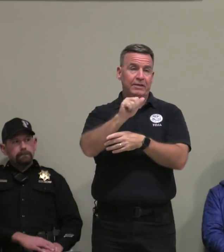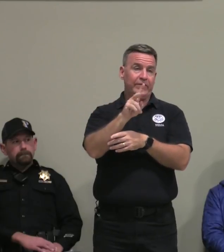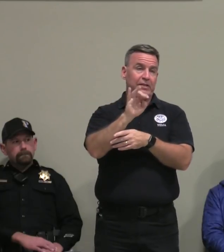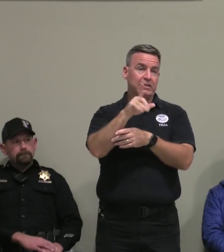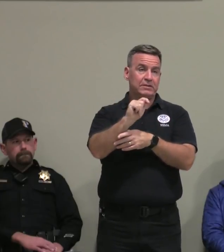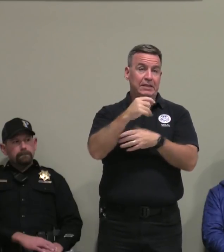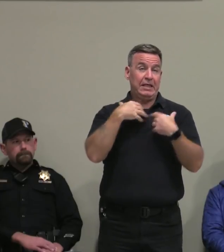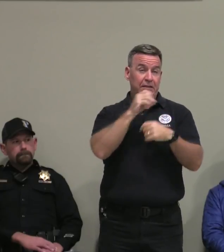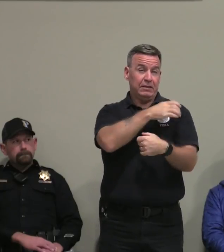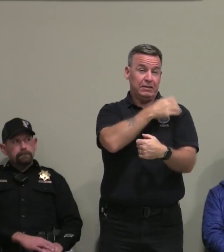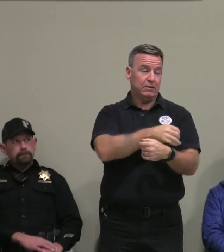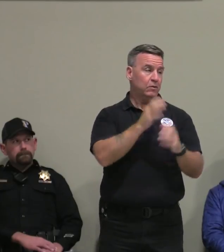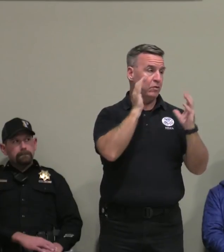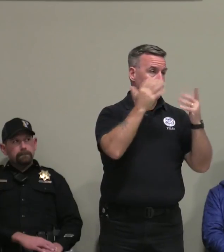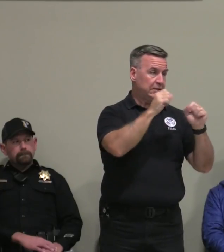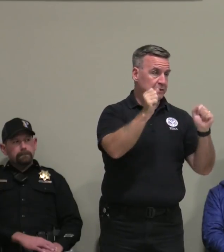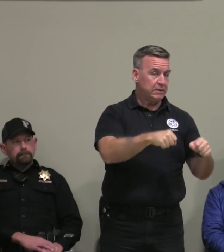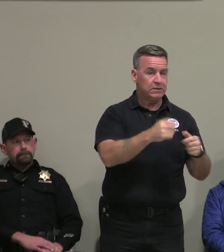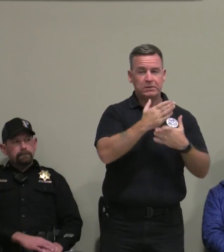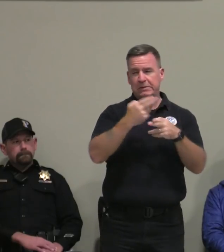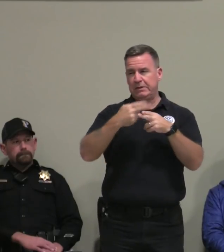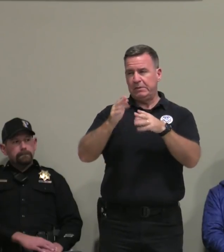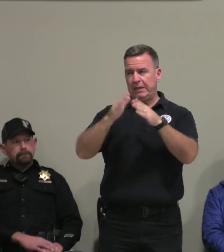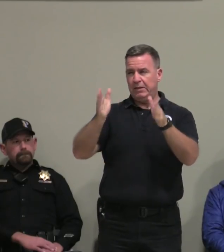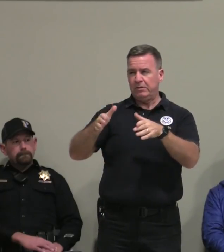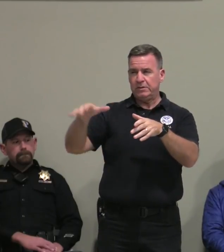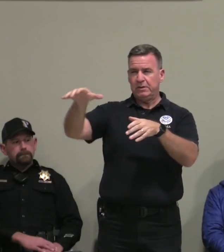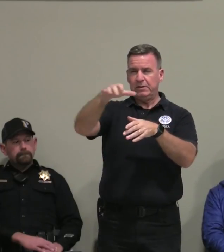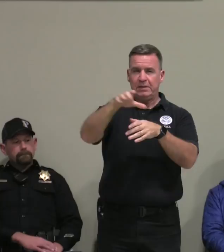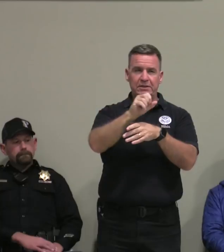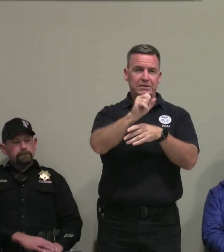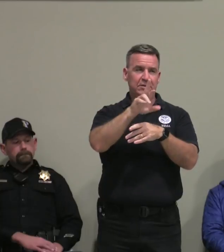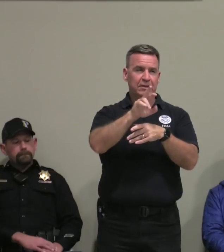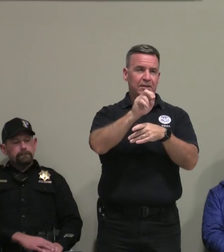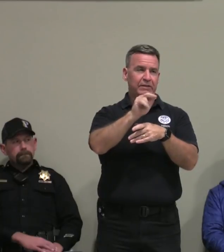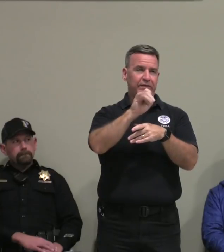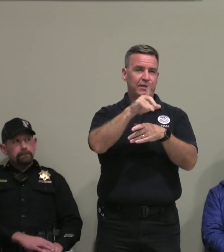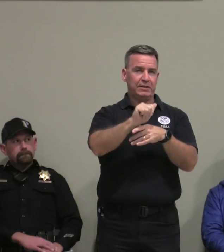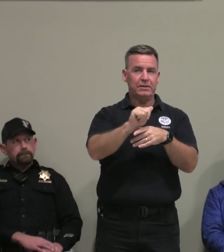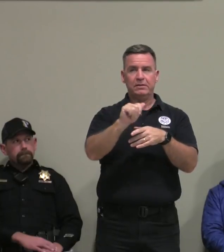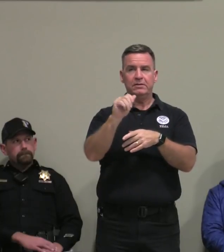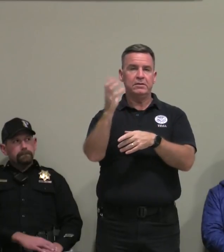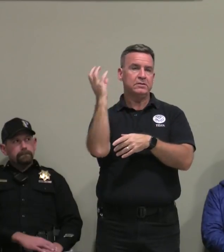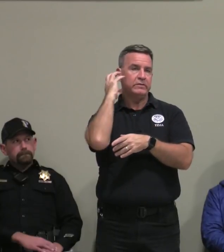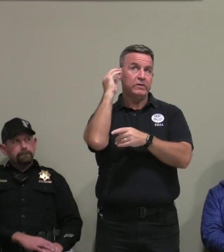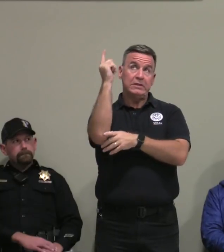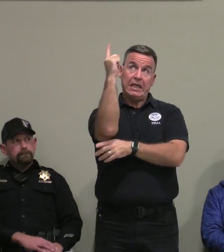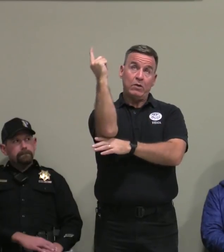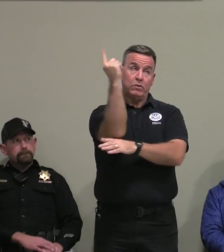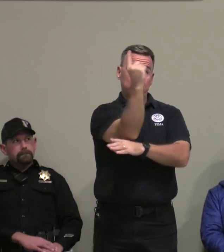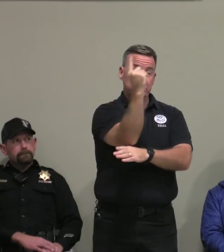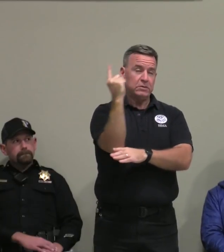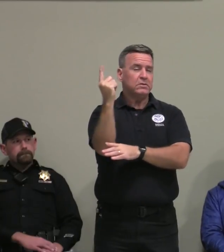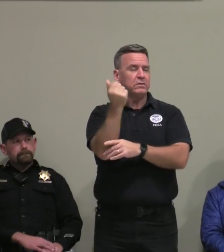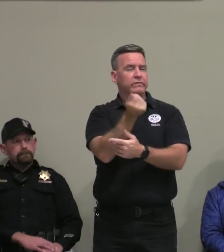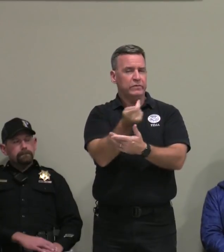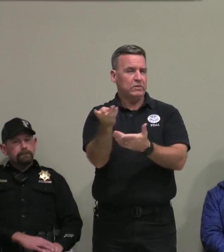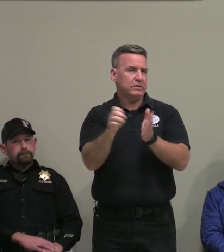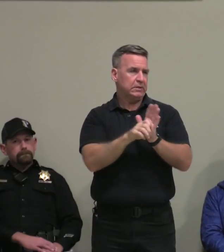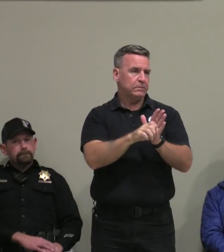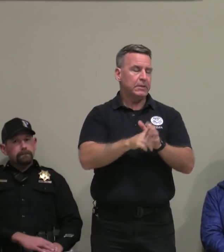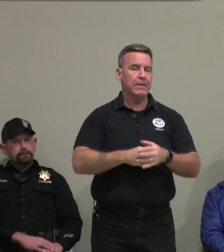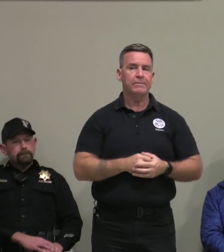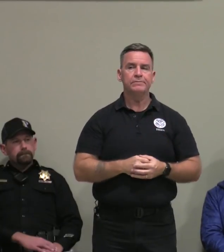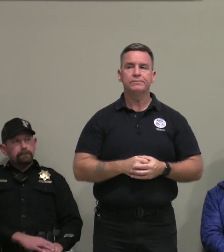Clinic, radio stations, some temporary housing Sierra Nevada Brewery has in, cell towers. That's just a few of the examples.